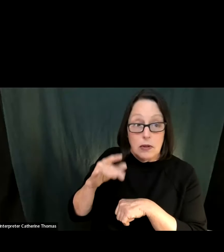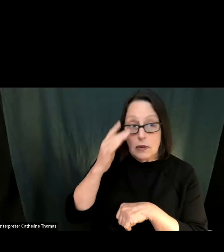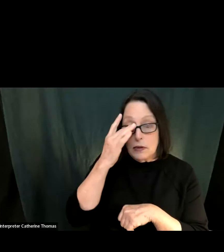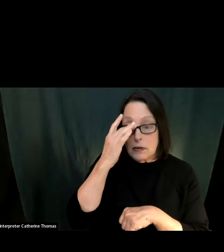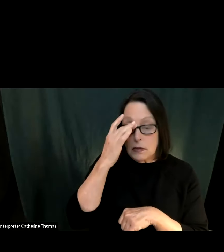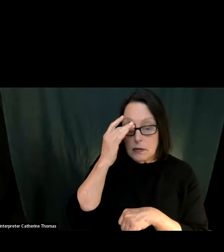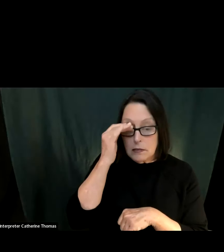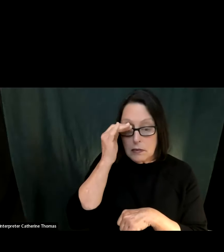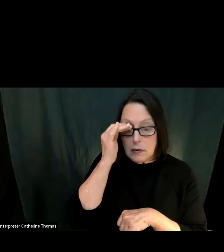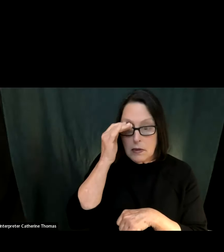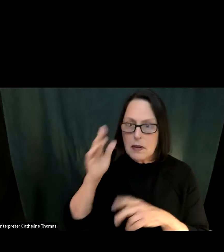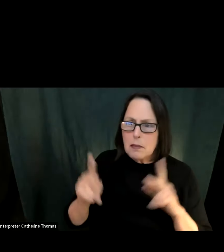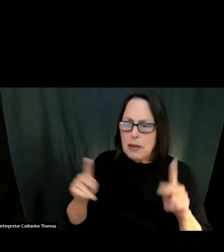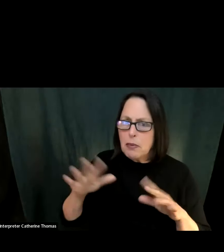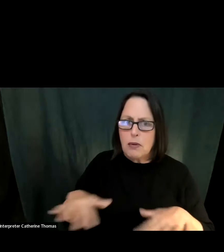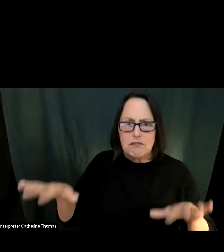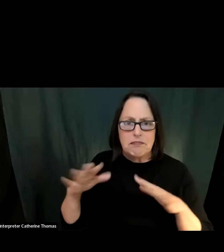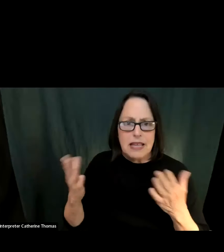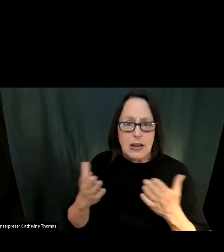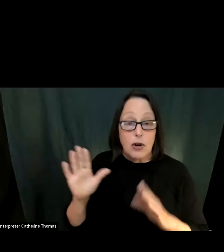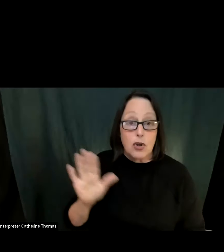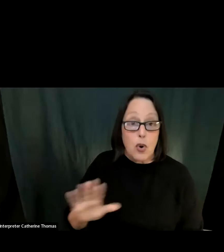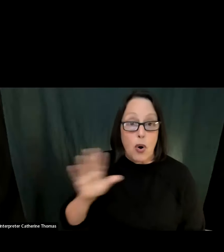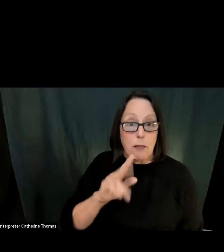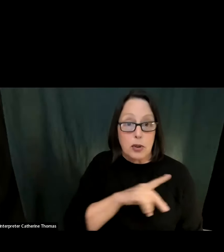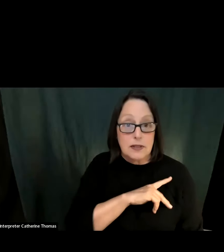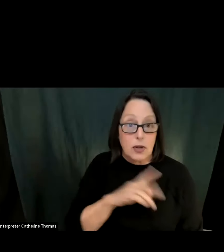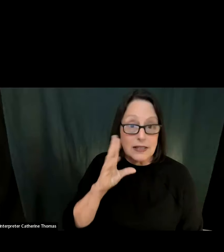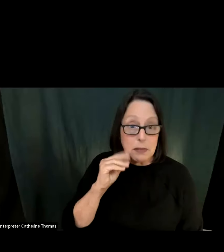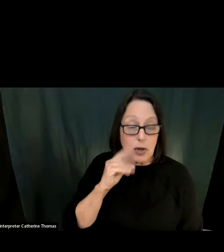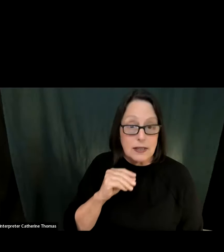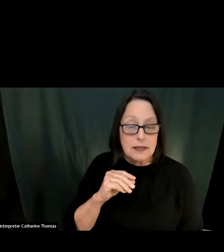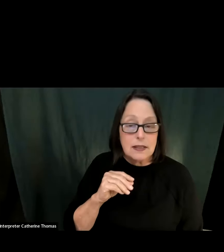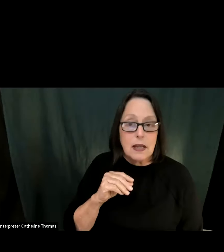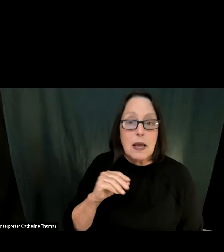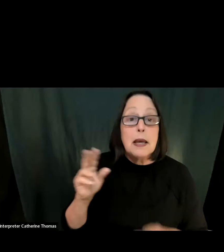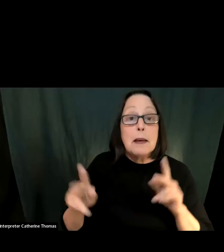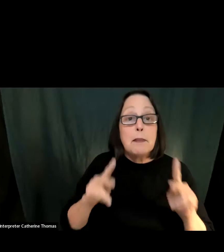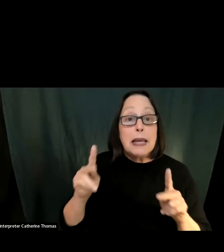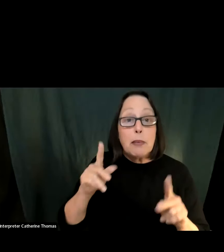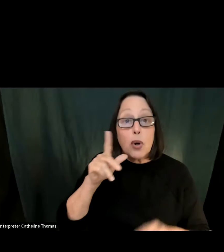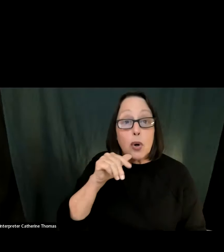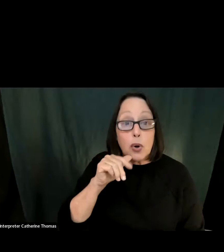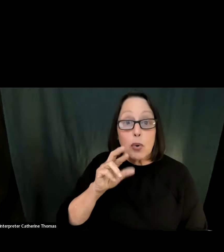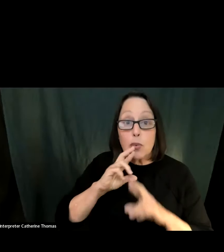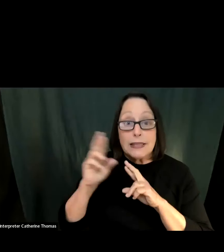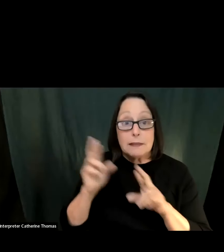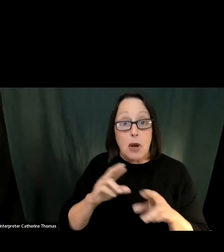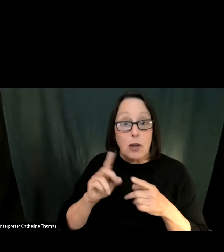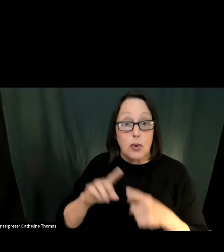the folks on this call, their personal experiences are that the people responding to that 988